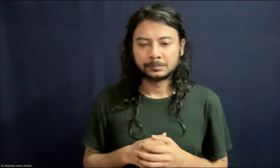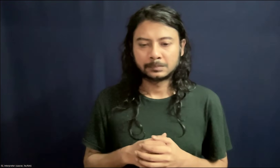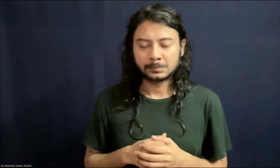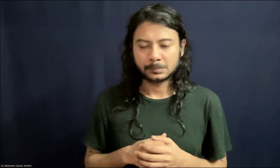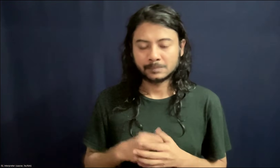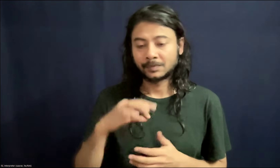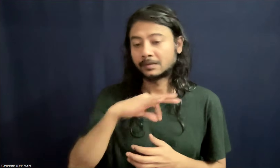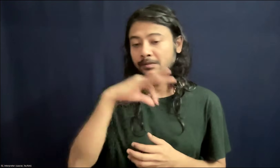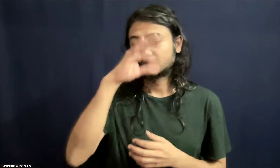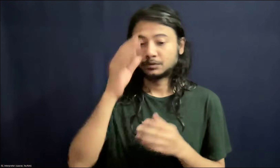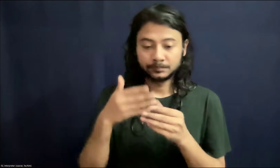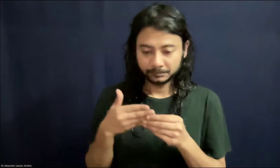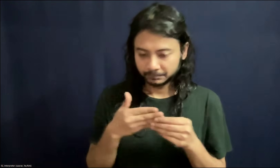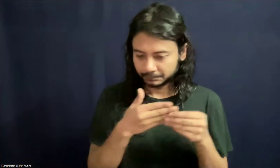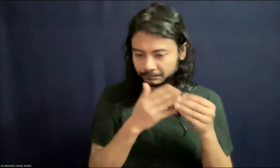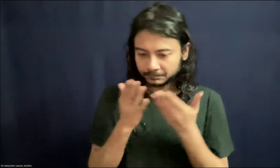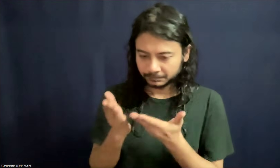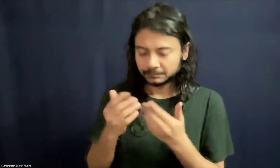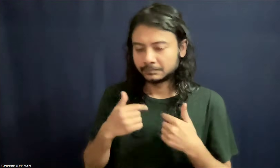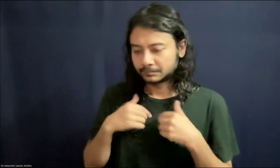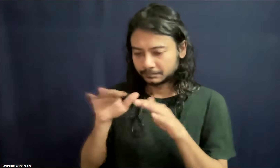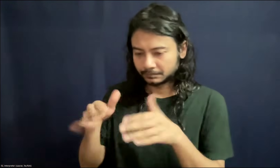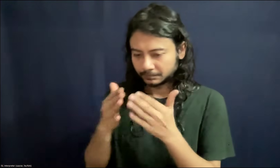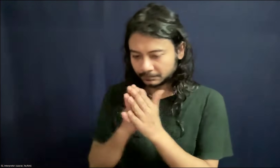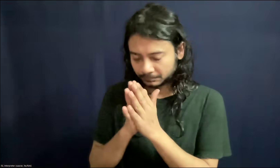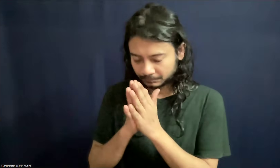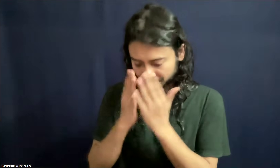O Spiritual Master, I offer my respects to you,